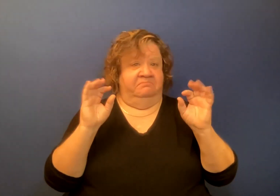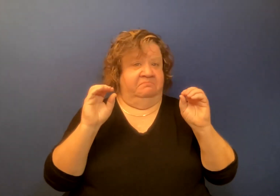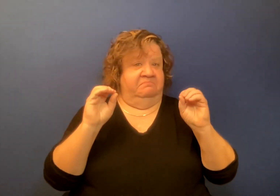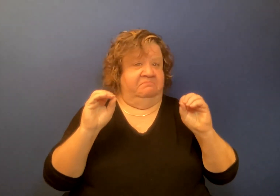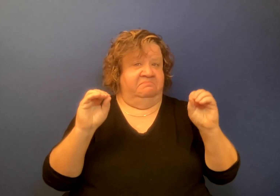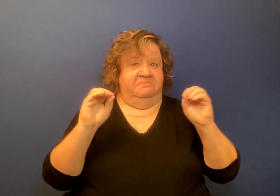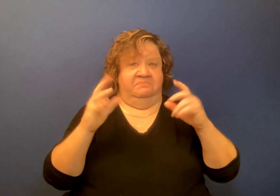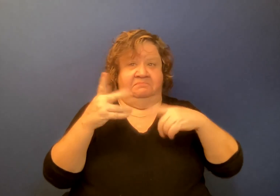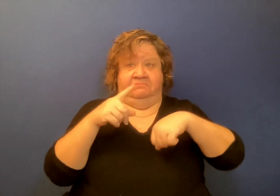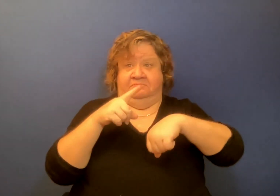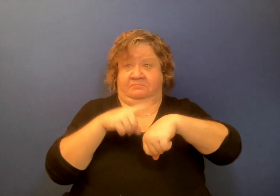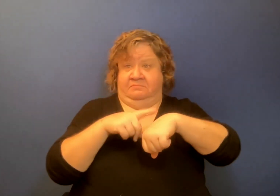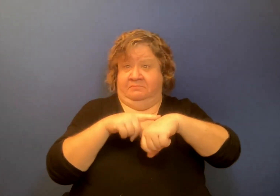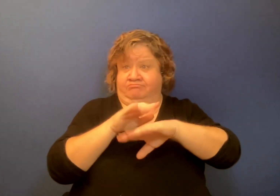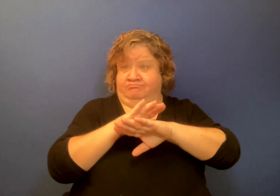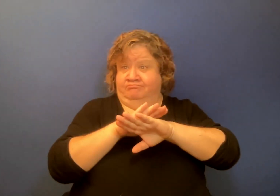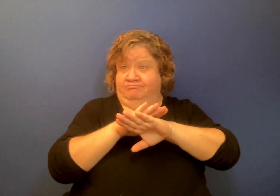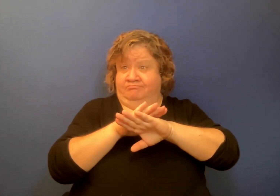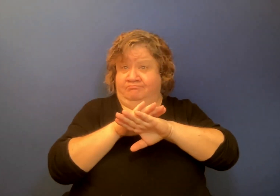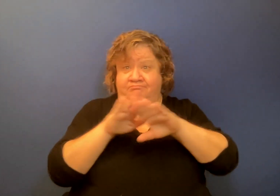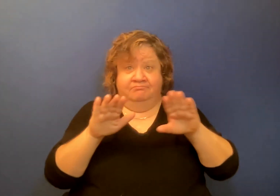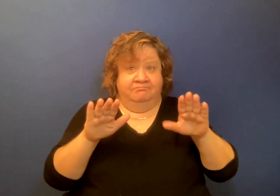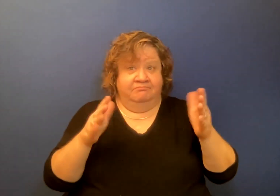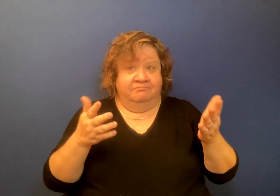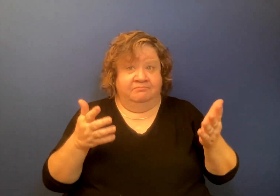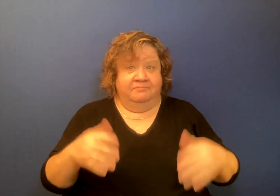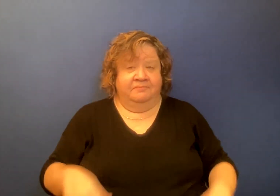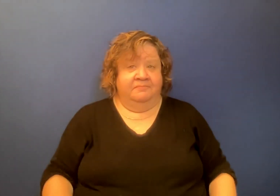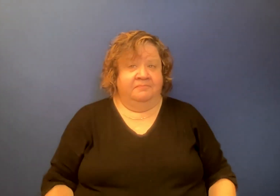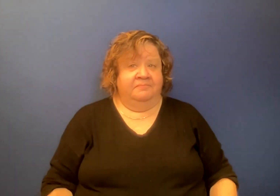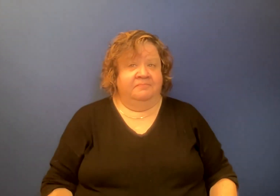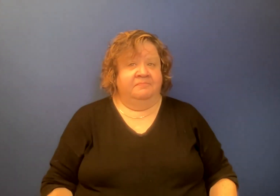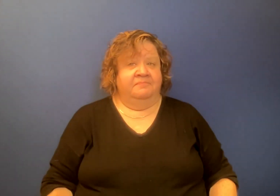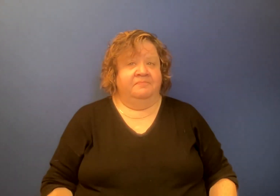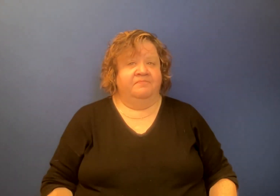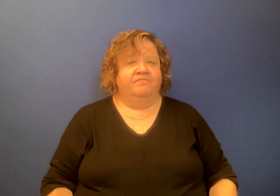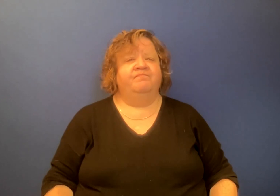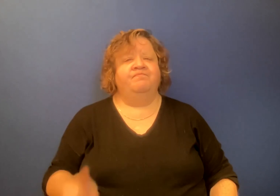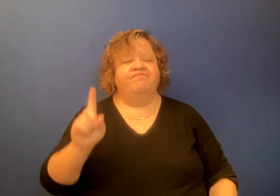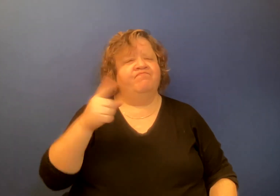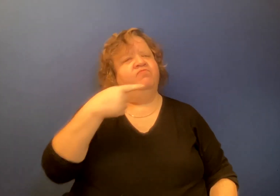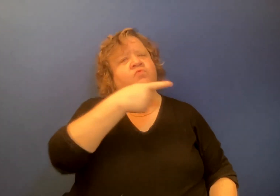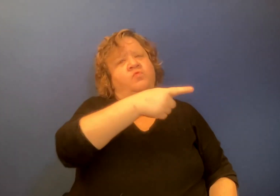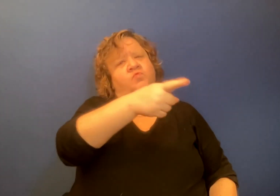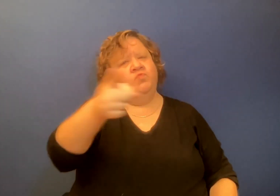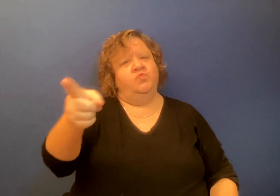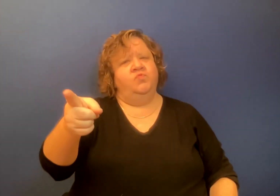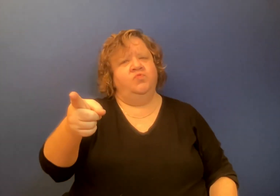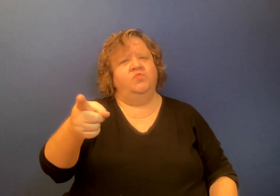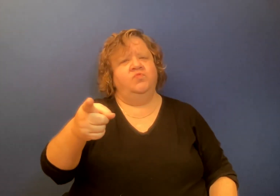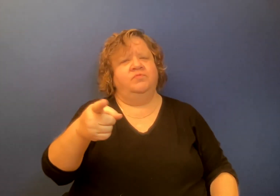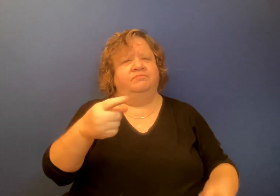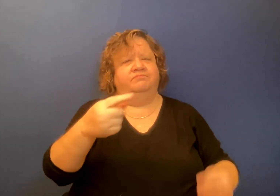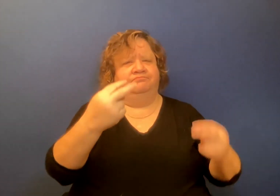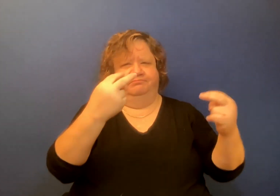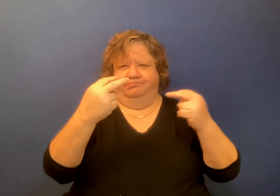I think it sounds good. We also have emails from all the participants here who are registered. Thank you for all your time and